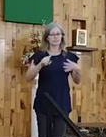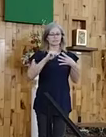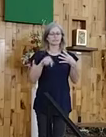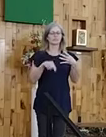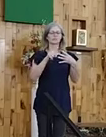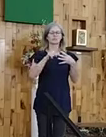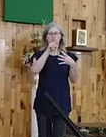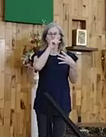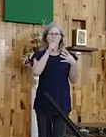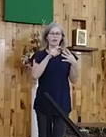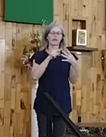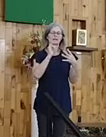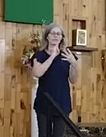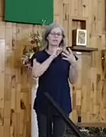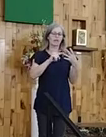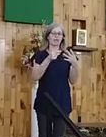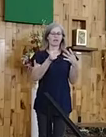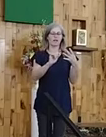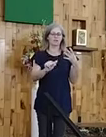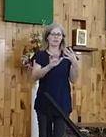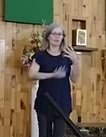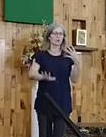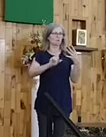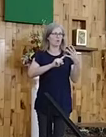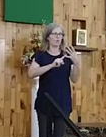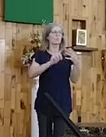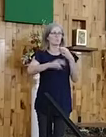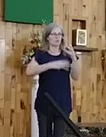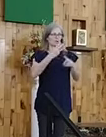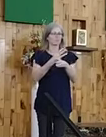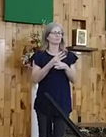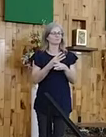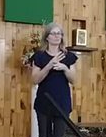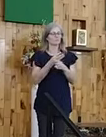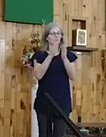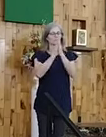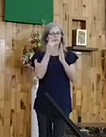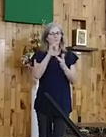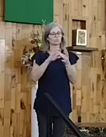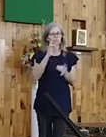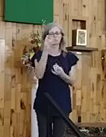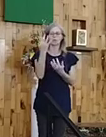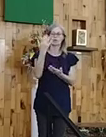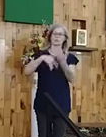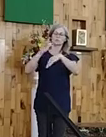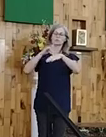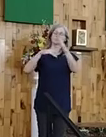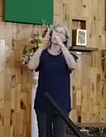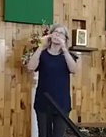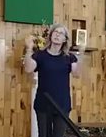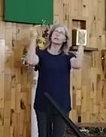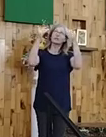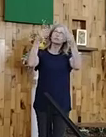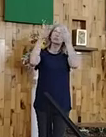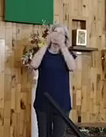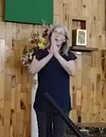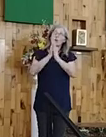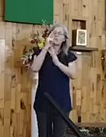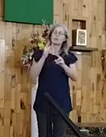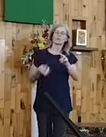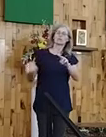Ukraine, Israel, Gaza, and the world. We pray for the souls in purgatory. We pray for an increase